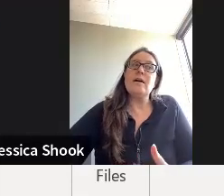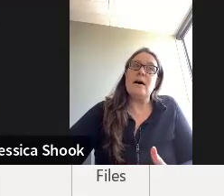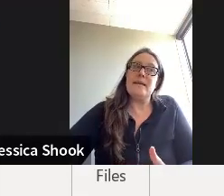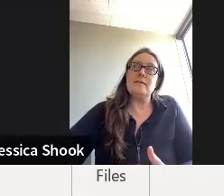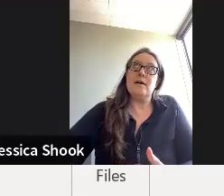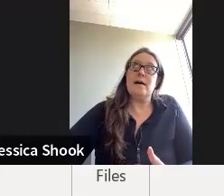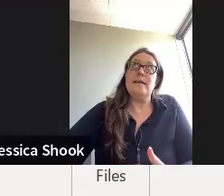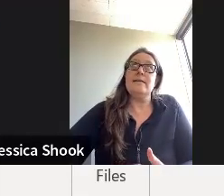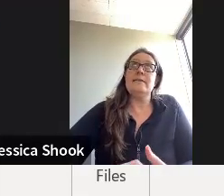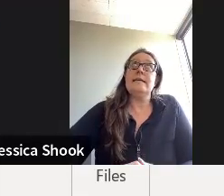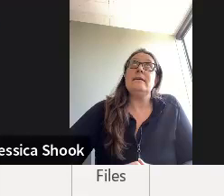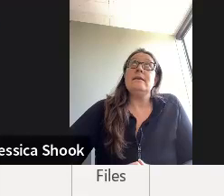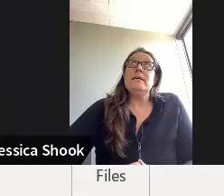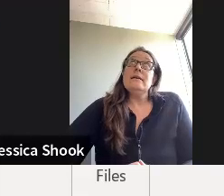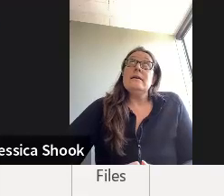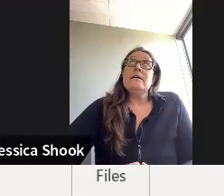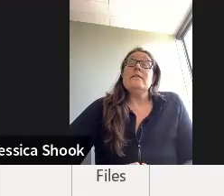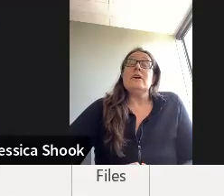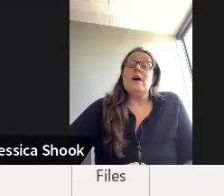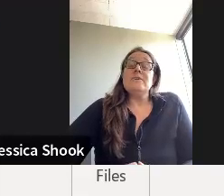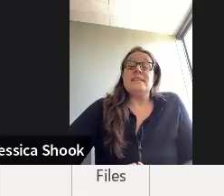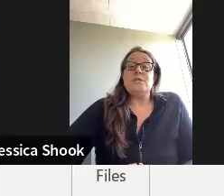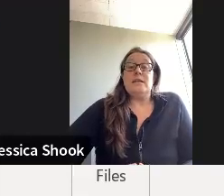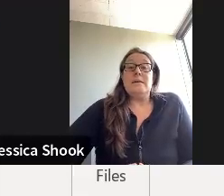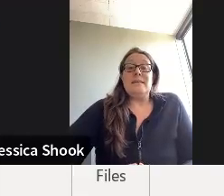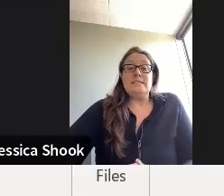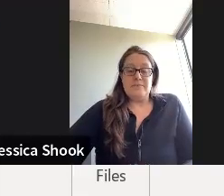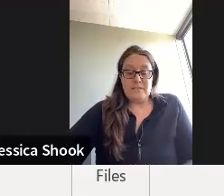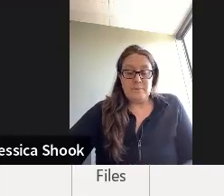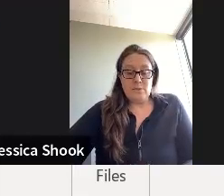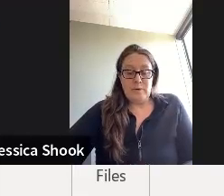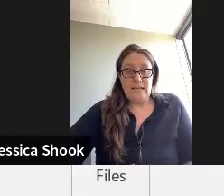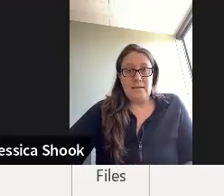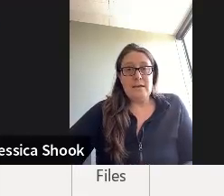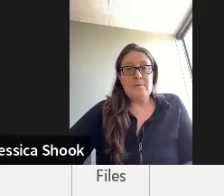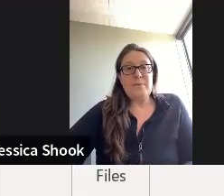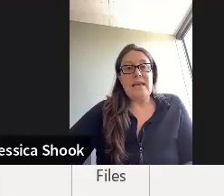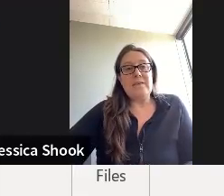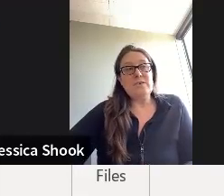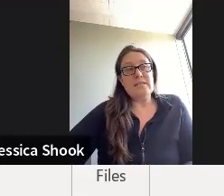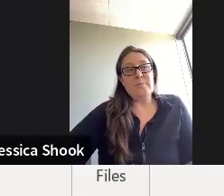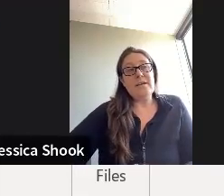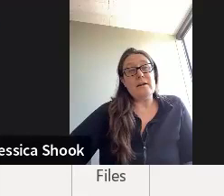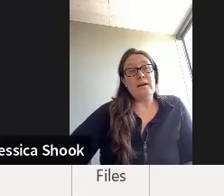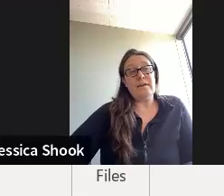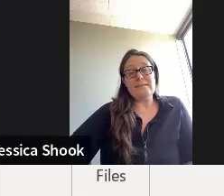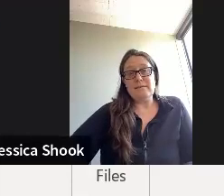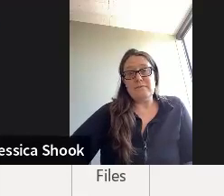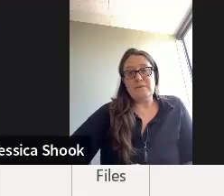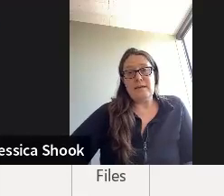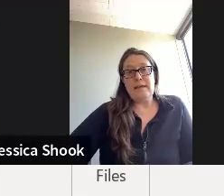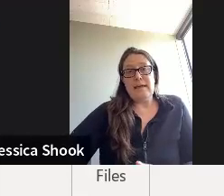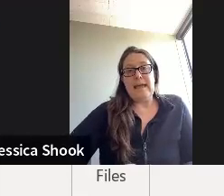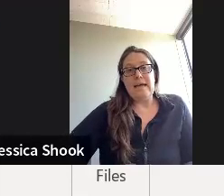I want to comment on the conversation about the difference between behaviors that appear